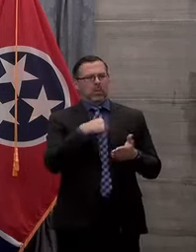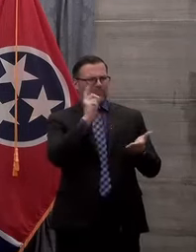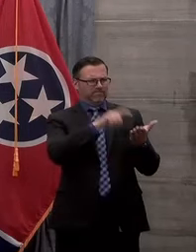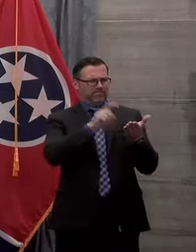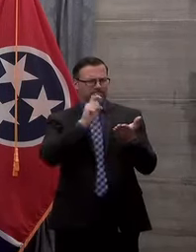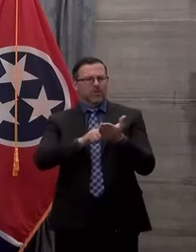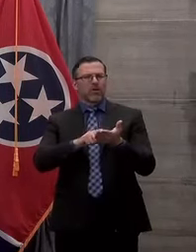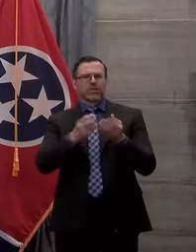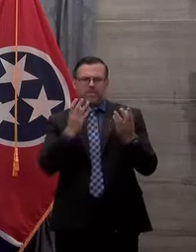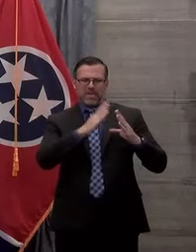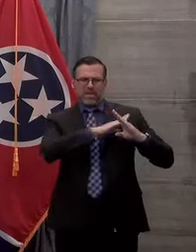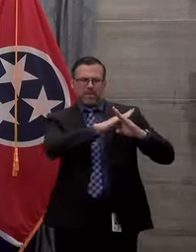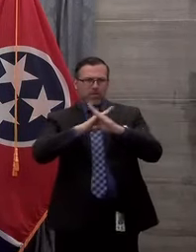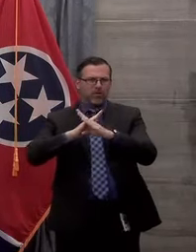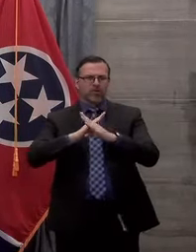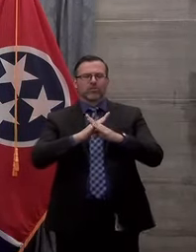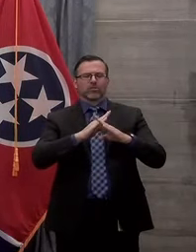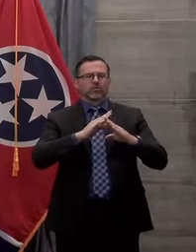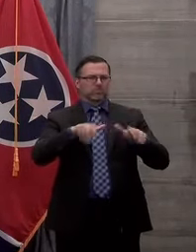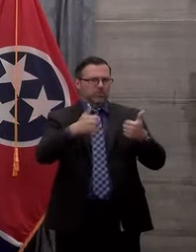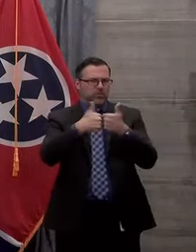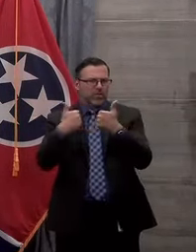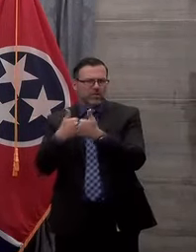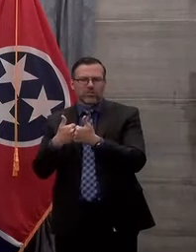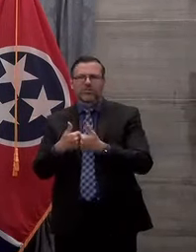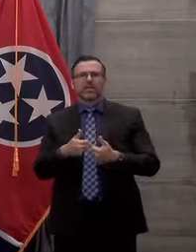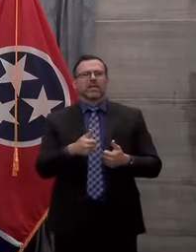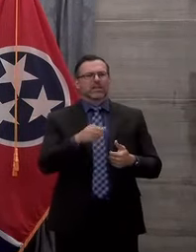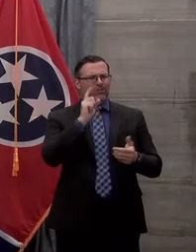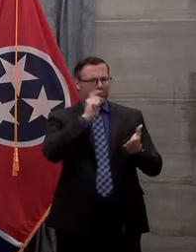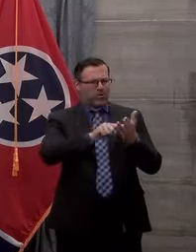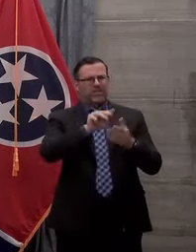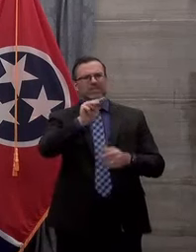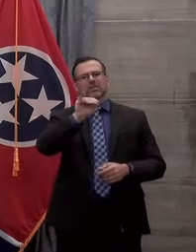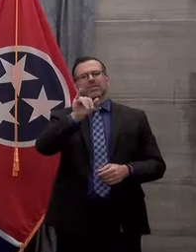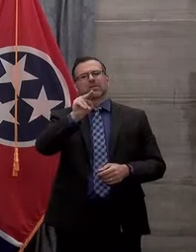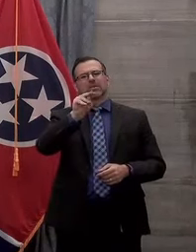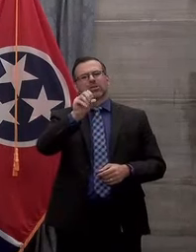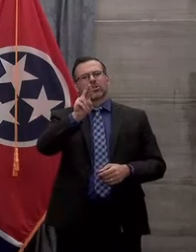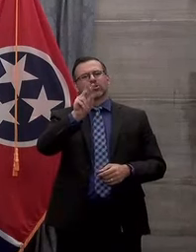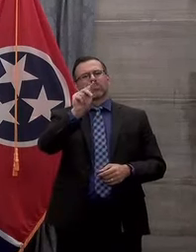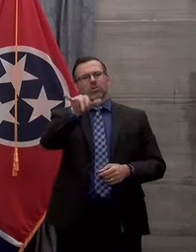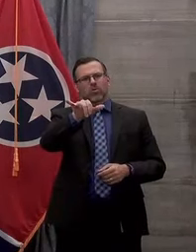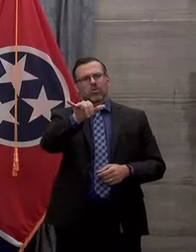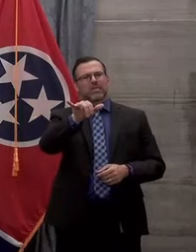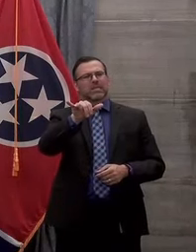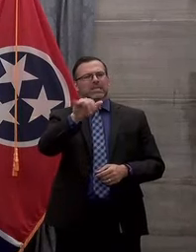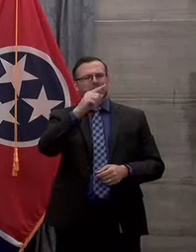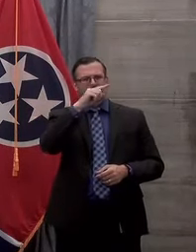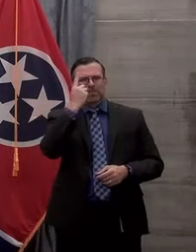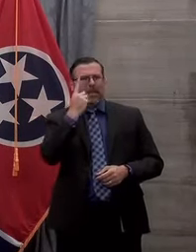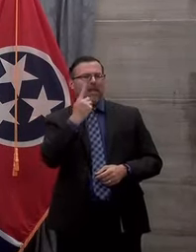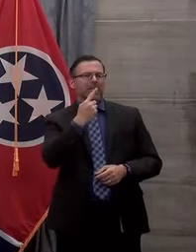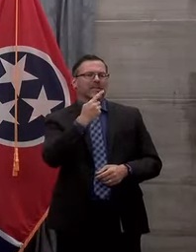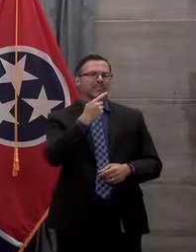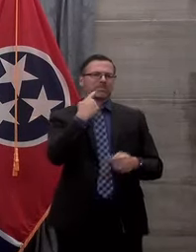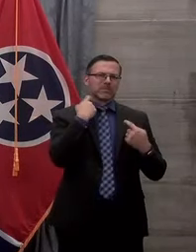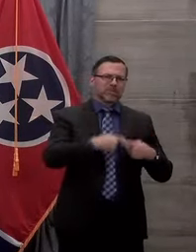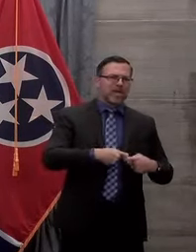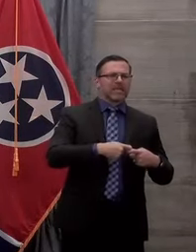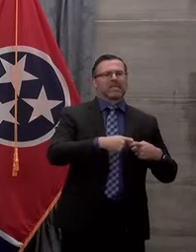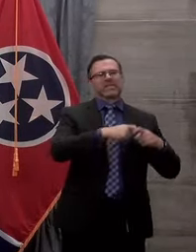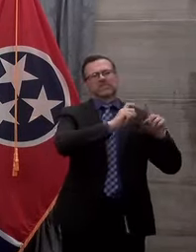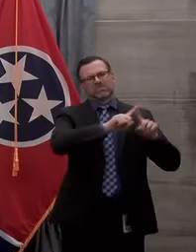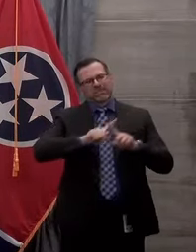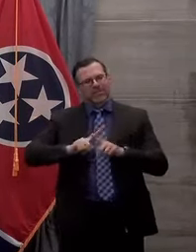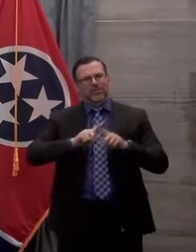barriers, challenges, and needs of our minority populations that have hindered the ability to attain health. The task force has tackled topics on